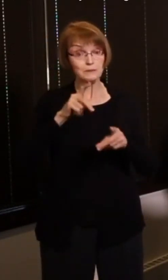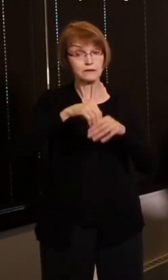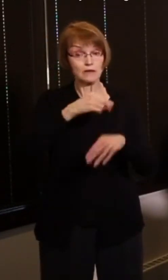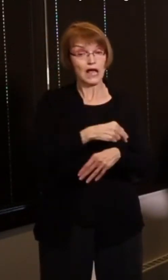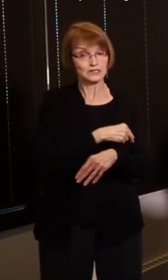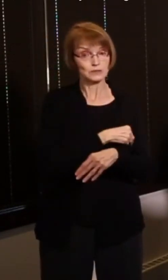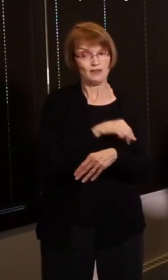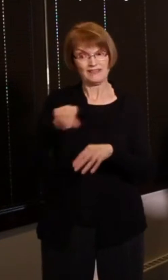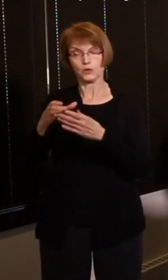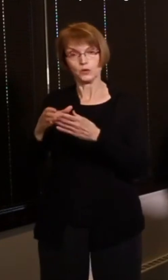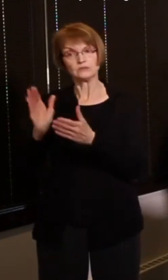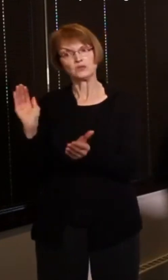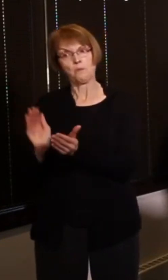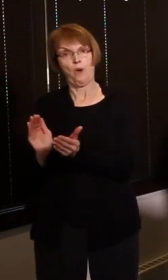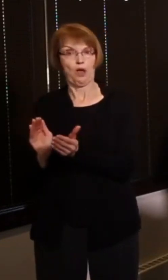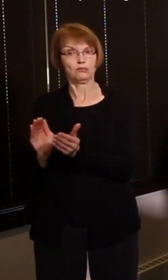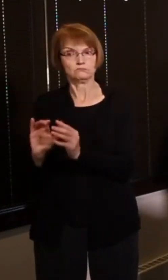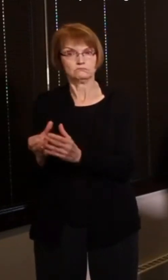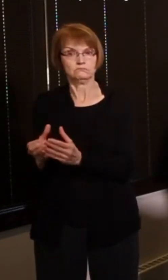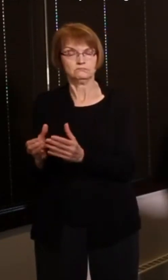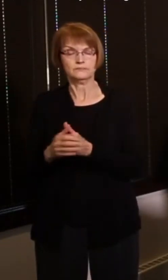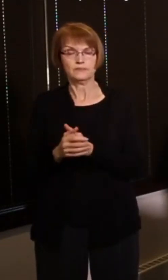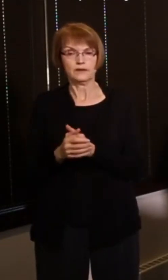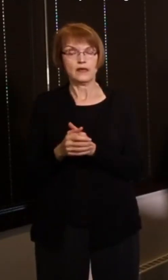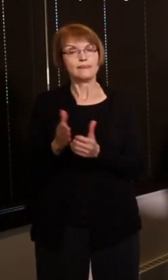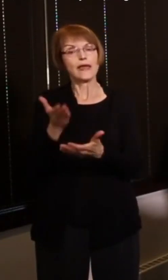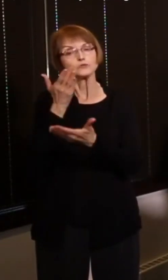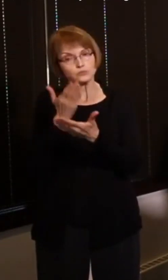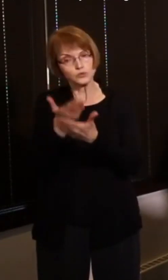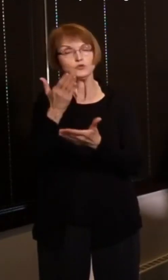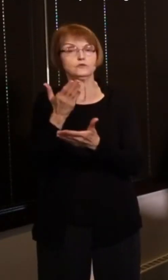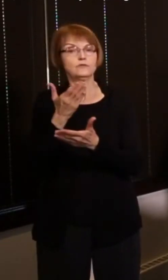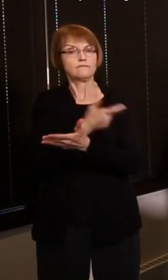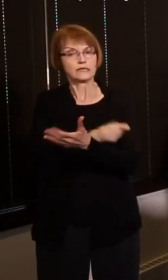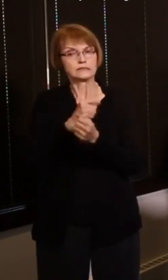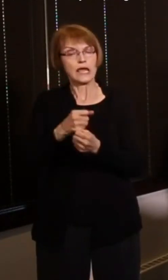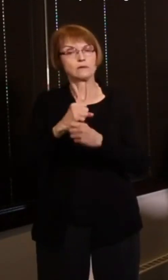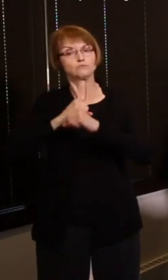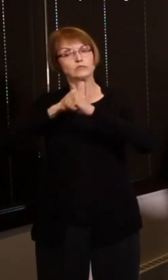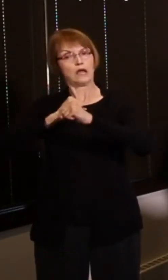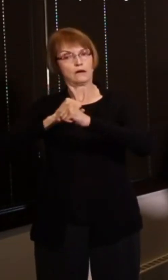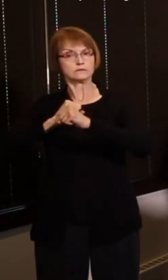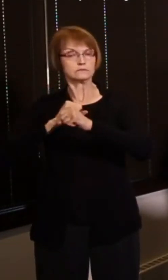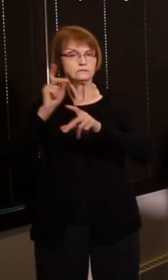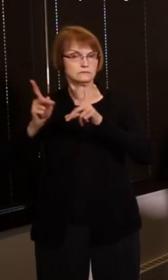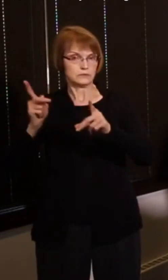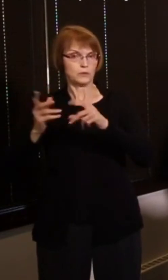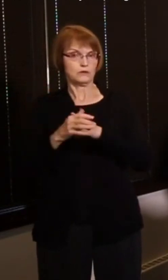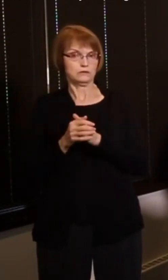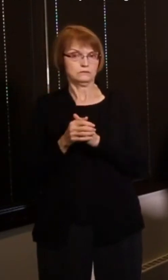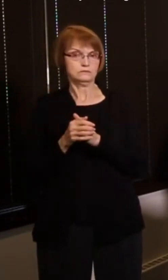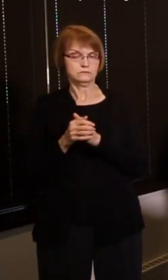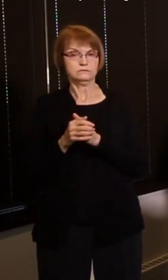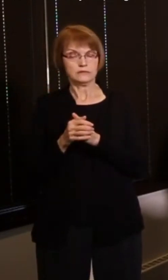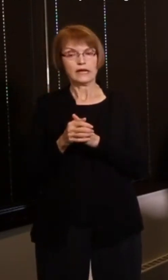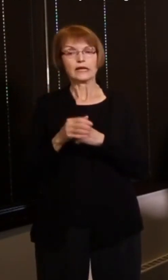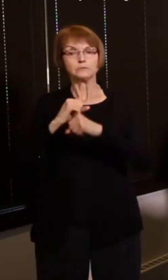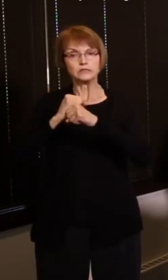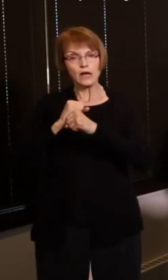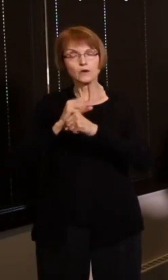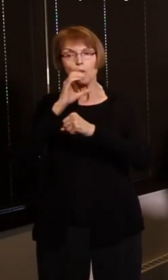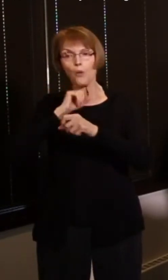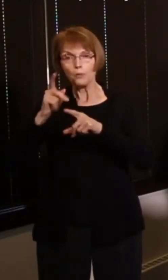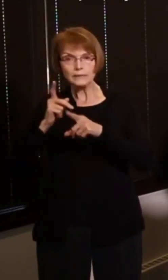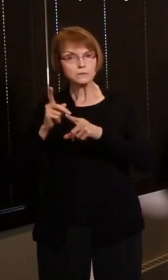this is really just to show the effect that vaccines do have on protecting the public and protecting the elderly